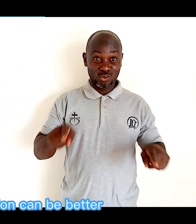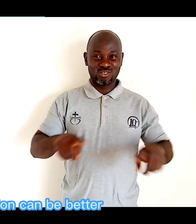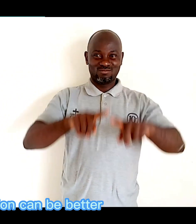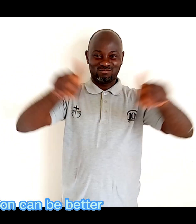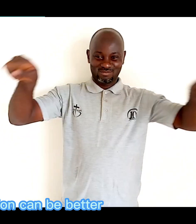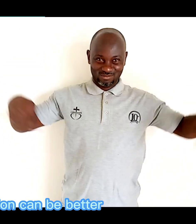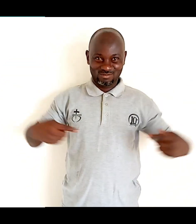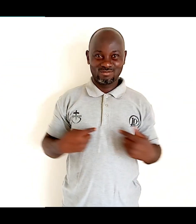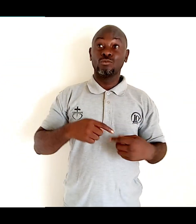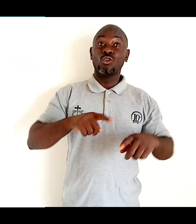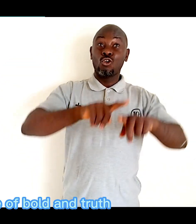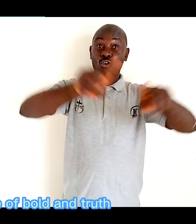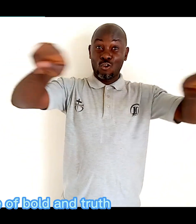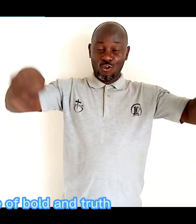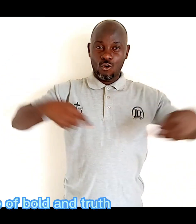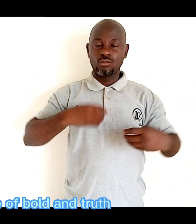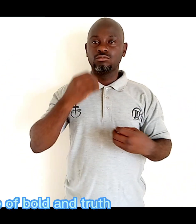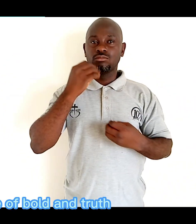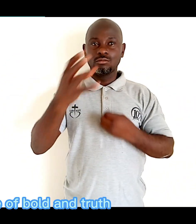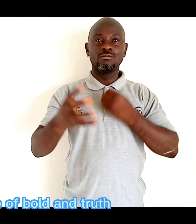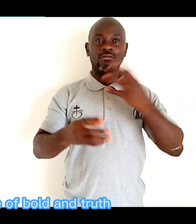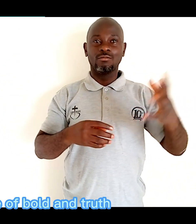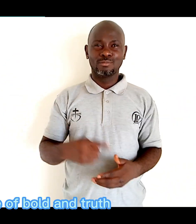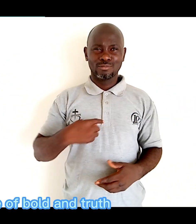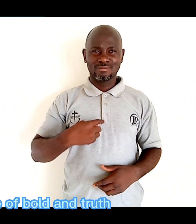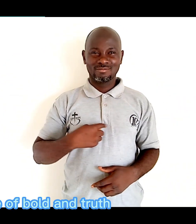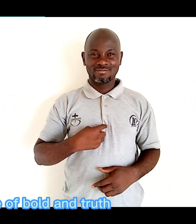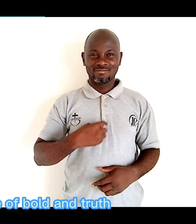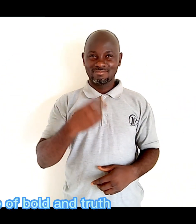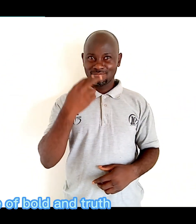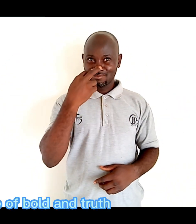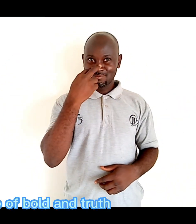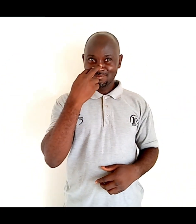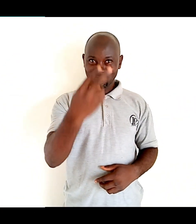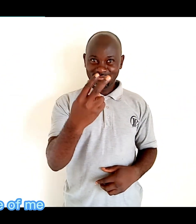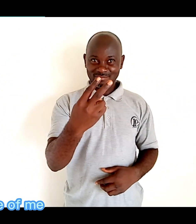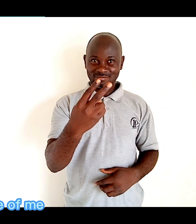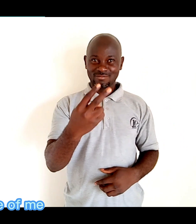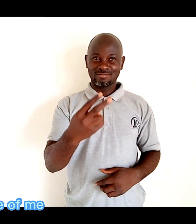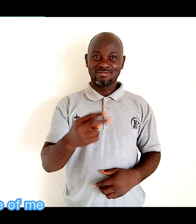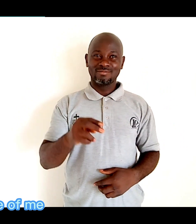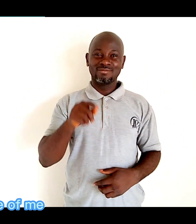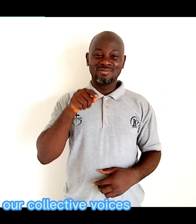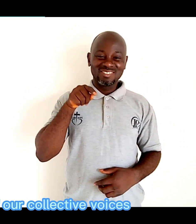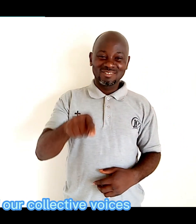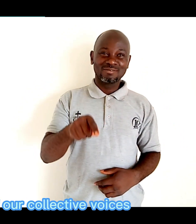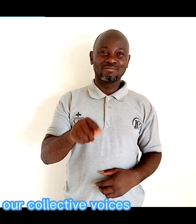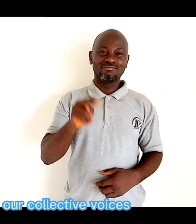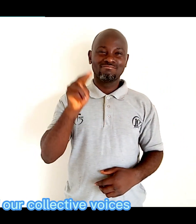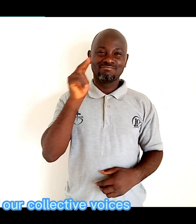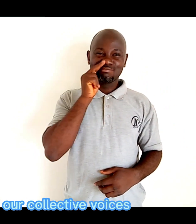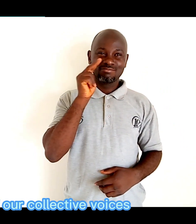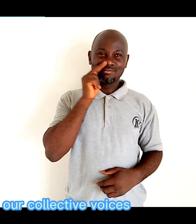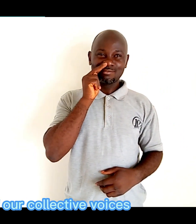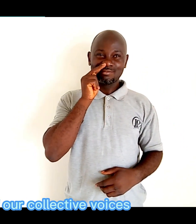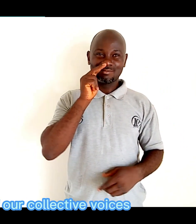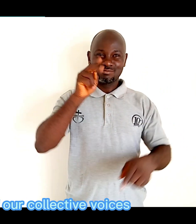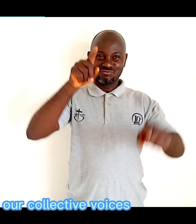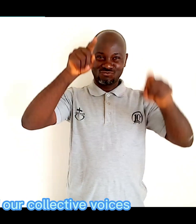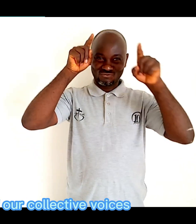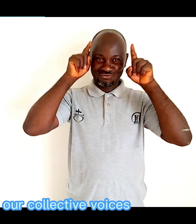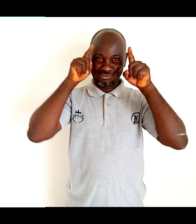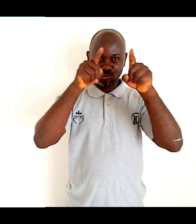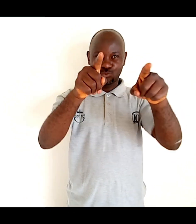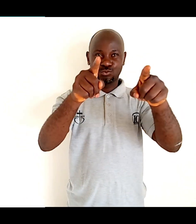nation can be better, because we are a people of bold and truth. And because of me, because of us, because of our